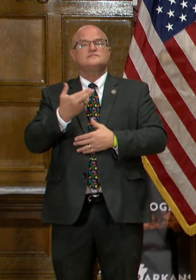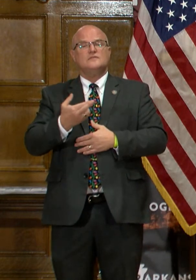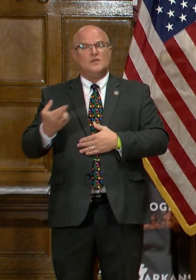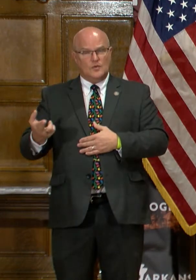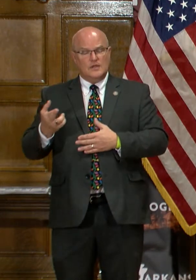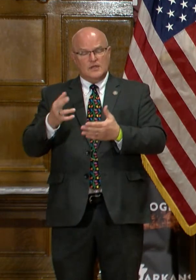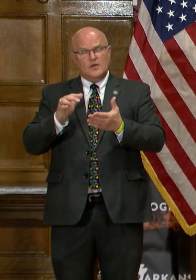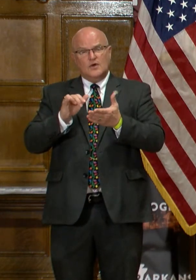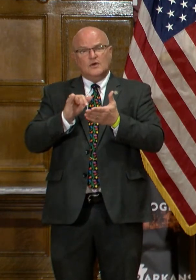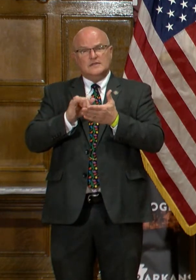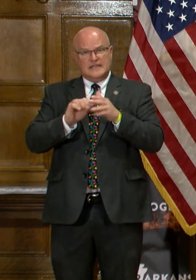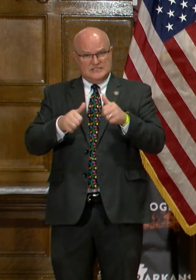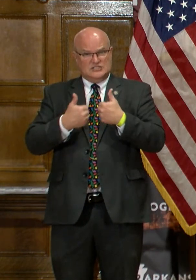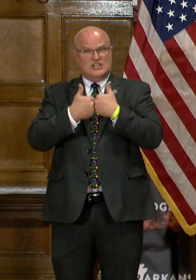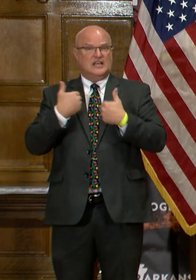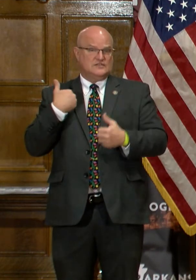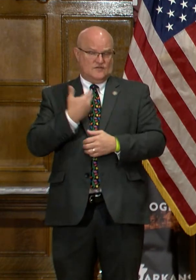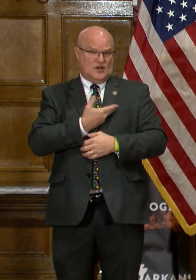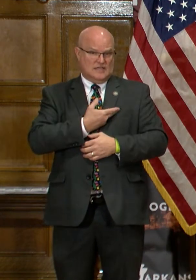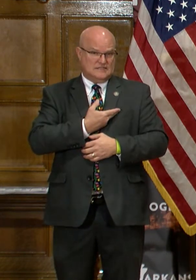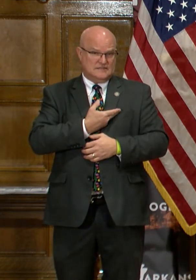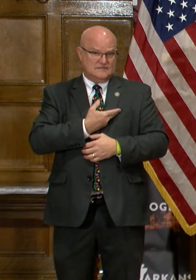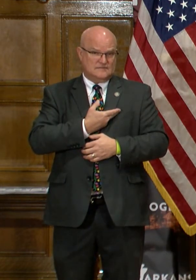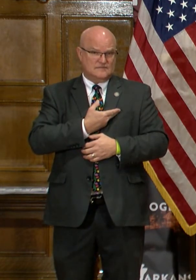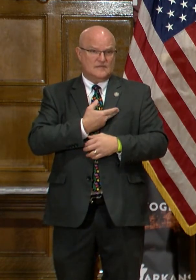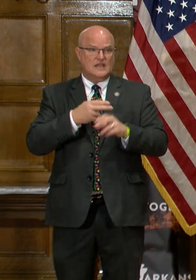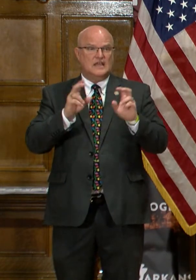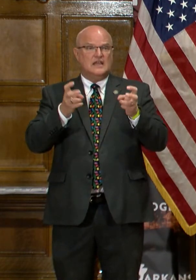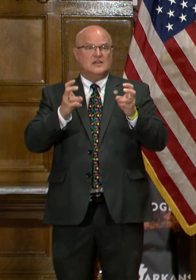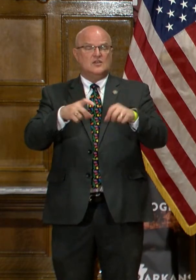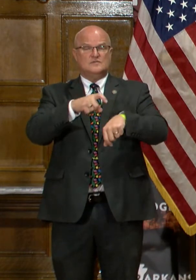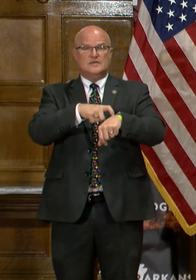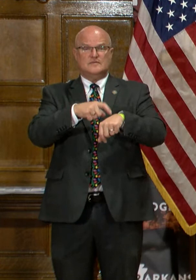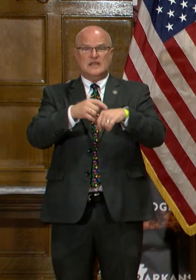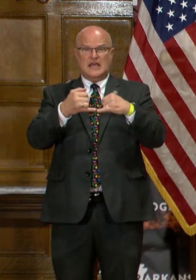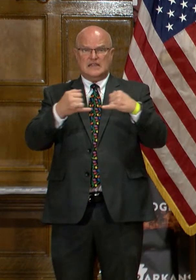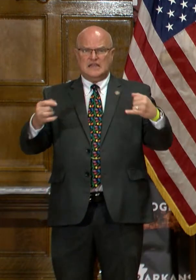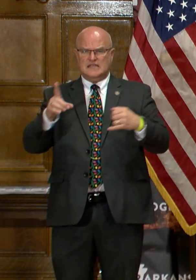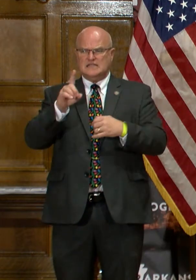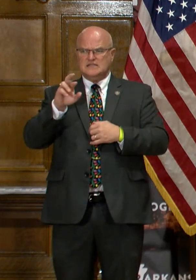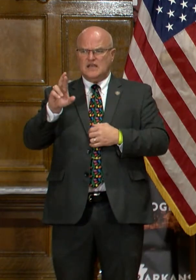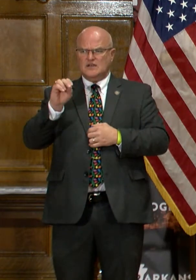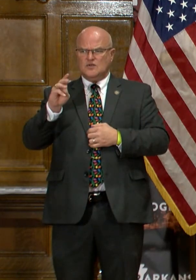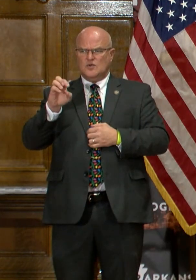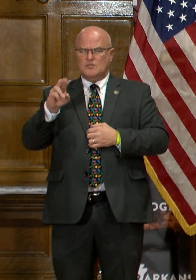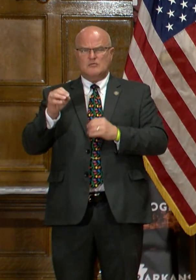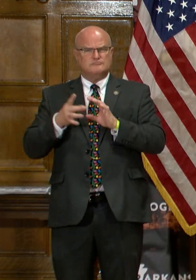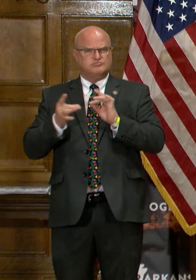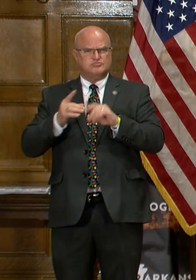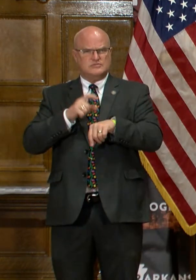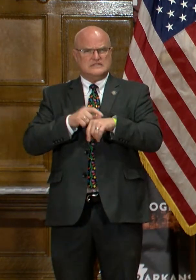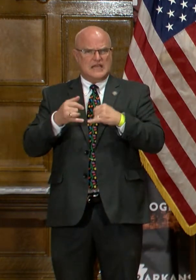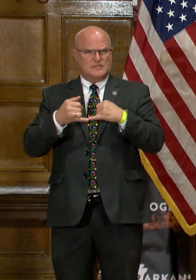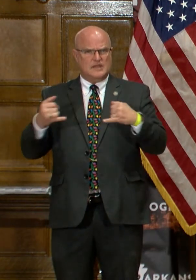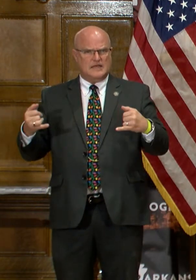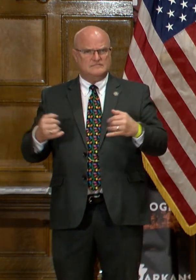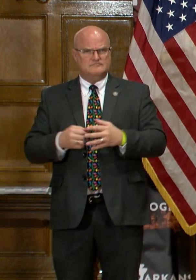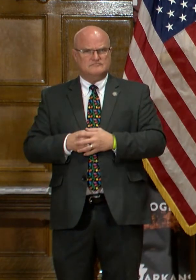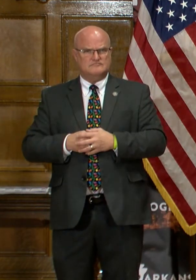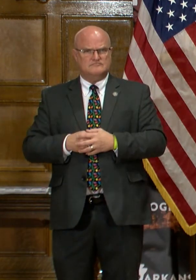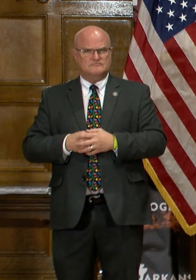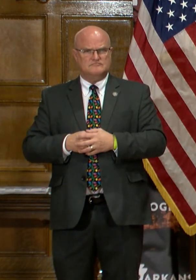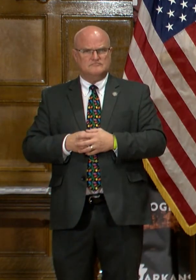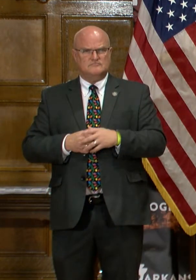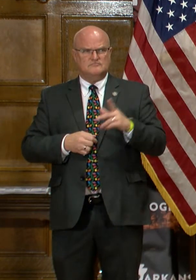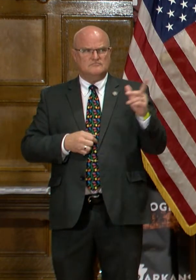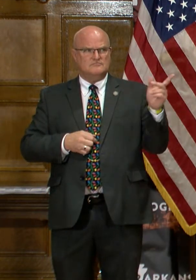resource challenge for us. In terms of timelines, Dr. Romero, did you want to comment any on the timelines? Maybe